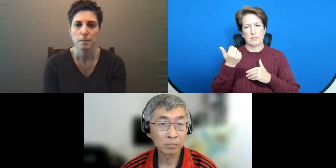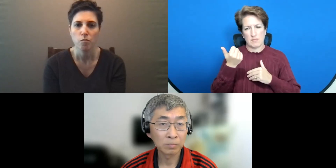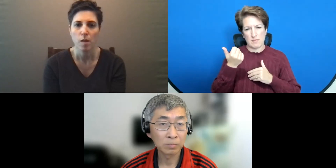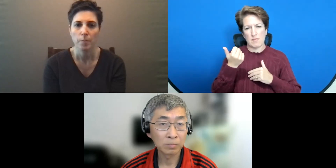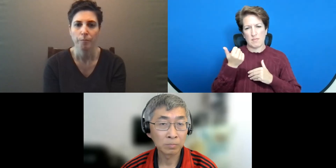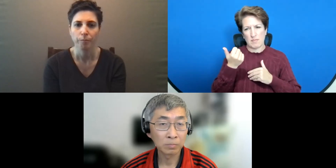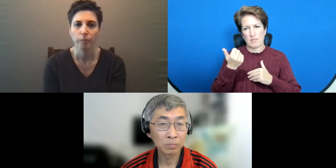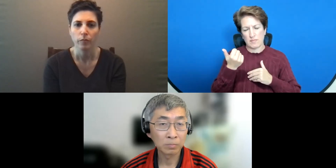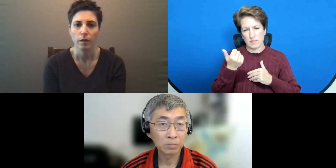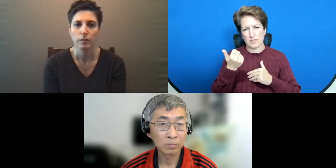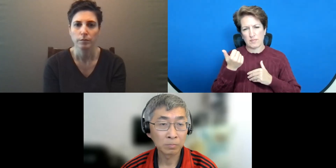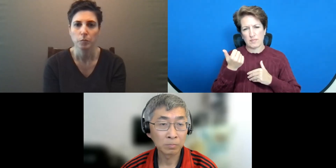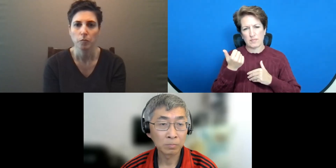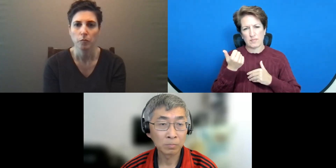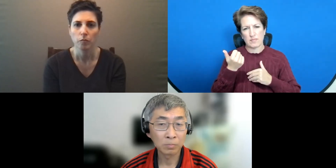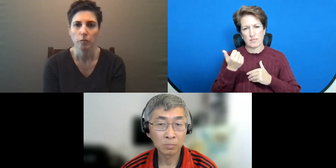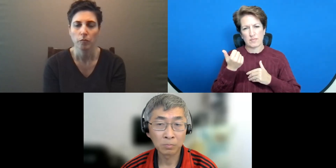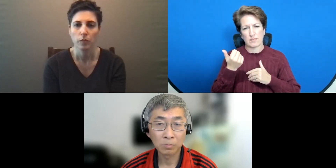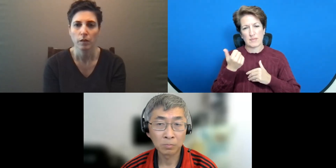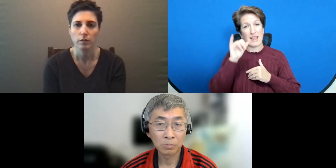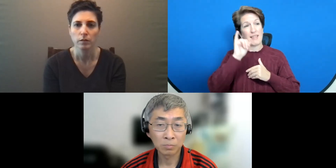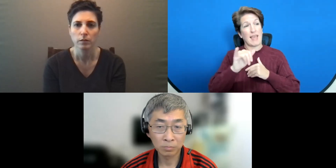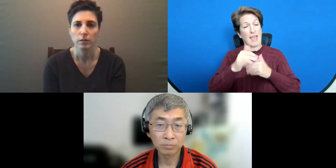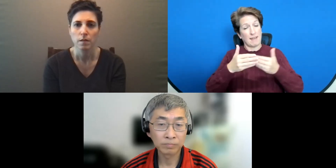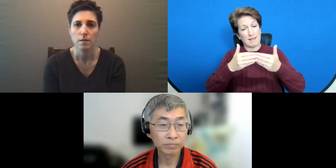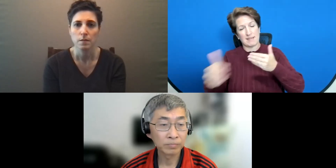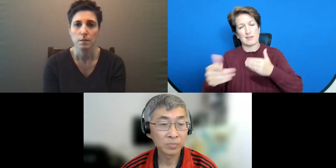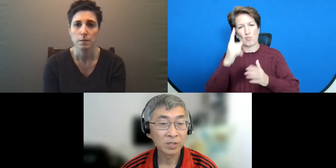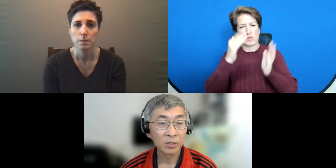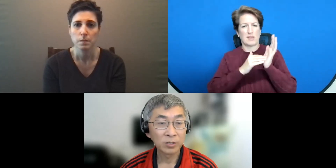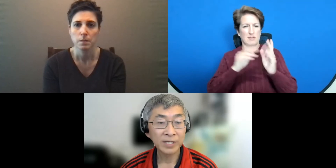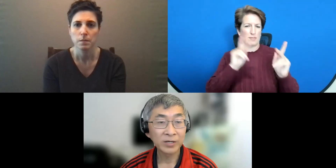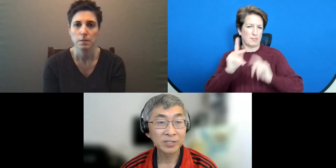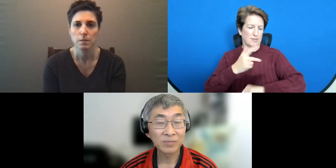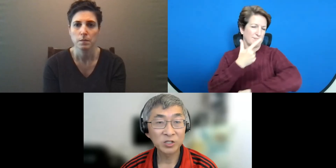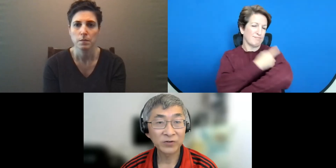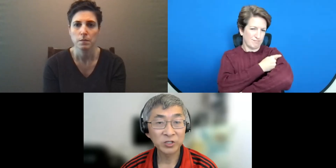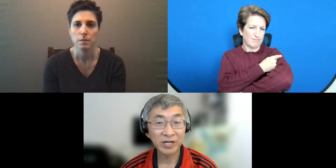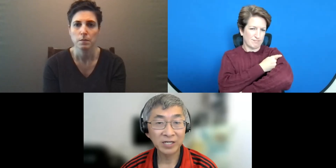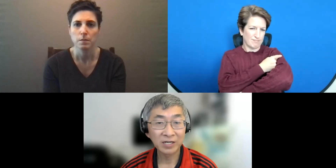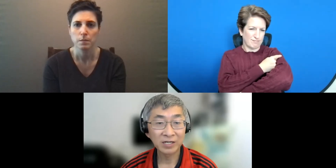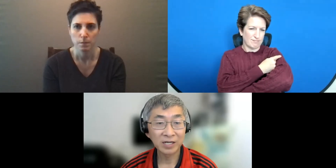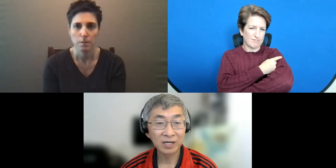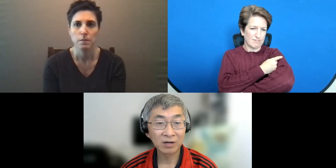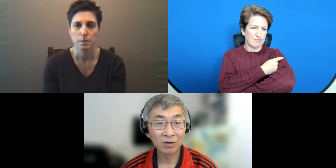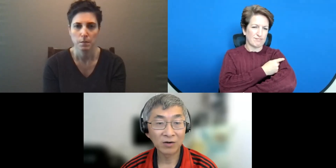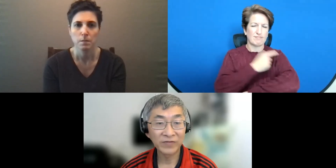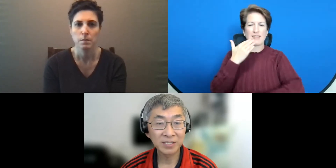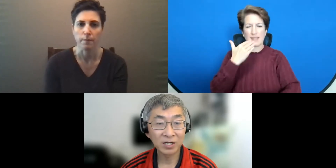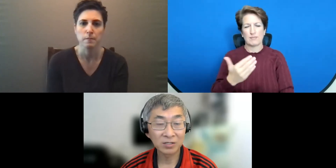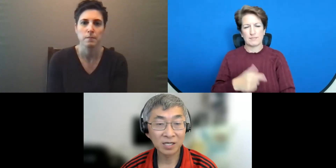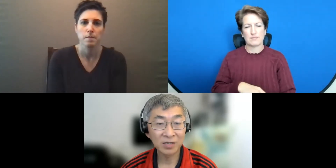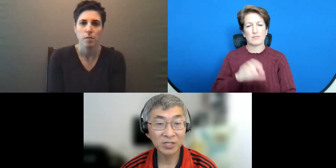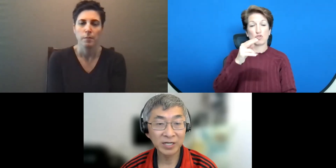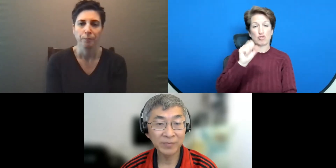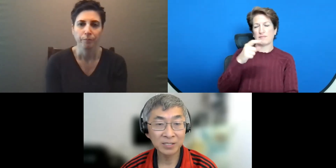our outreach, 1,000 people got vaccinated. Thank you so much. Thank you so much for sharing. And obviously,